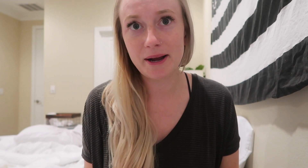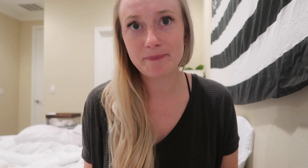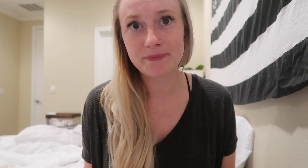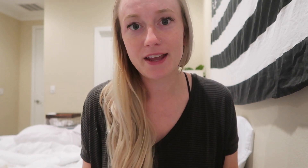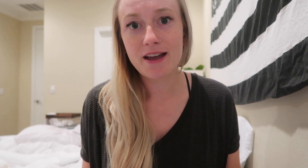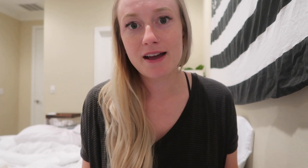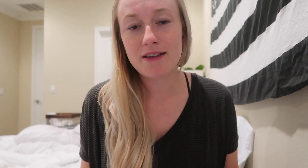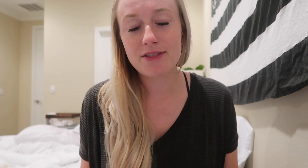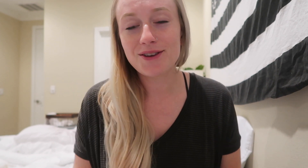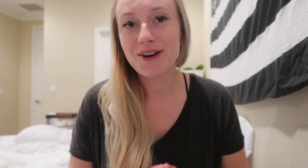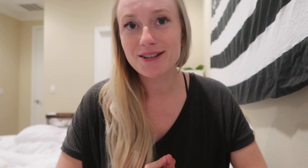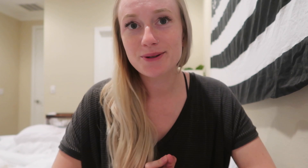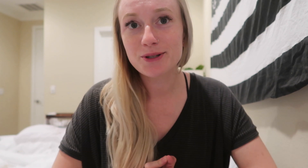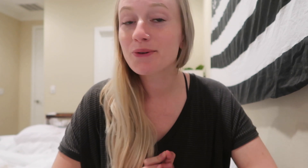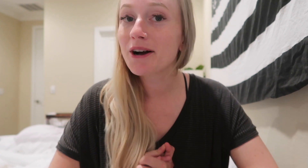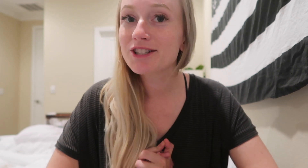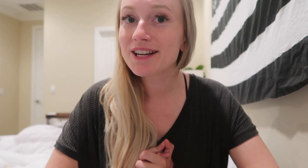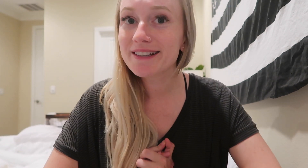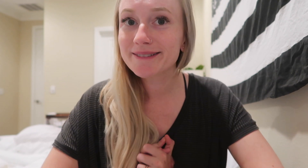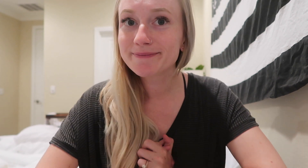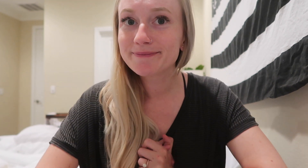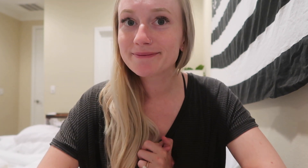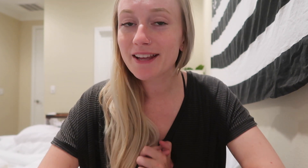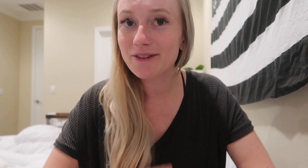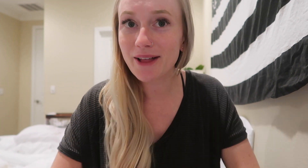Instagram. Thank you guys so much for watching. If you liked